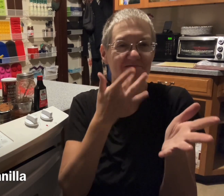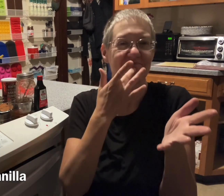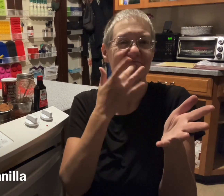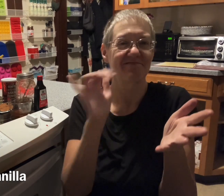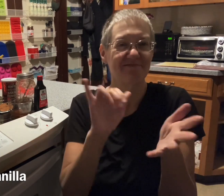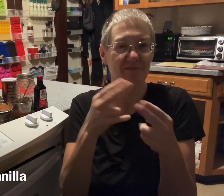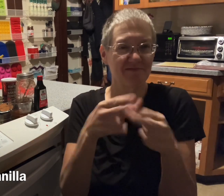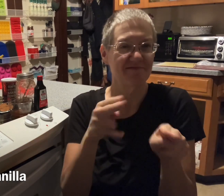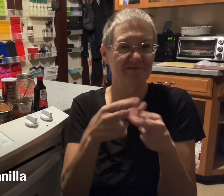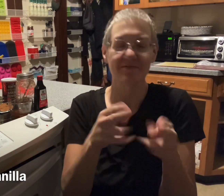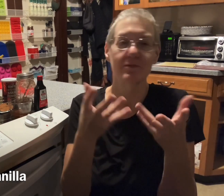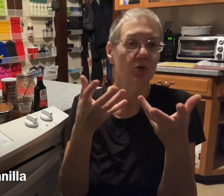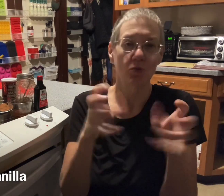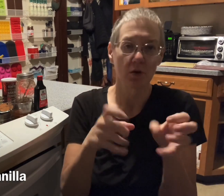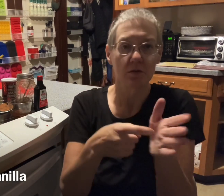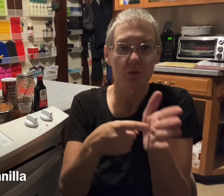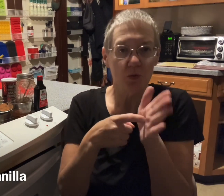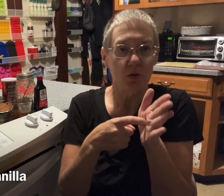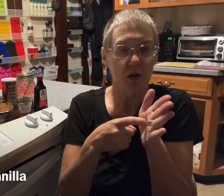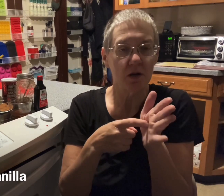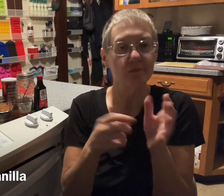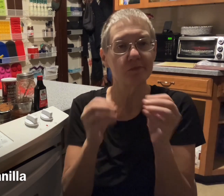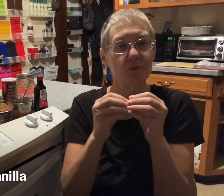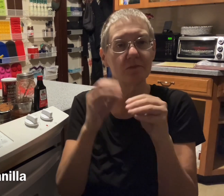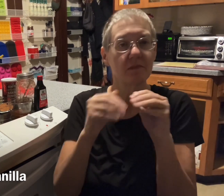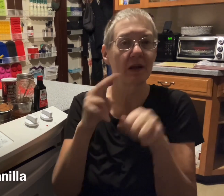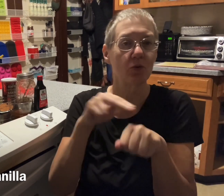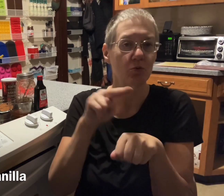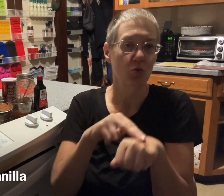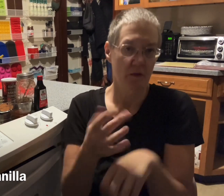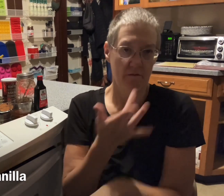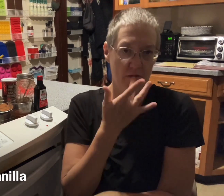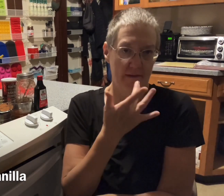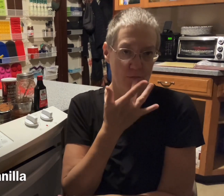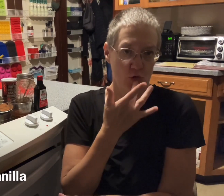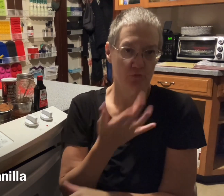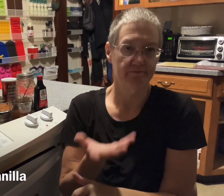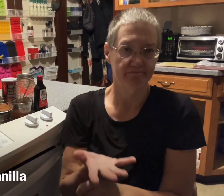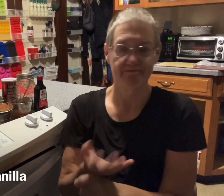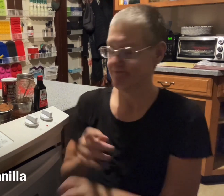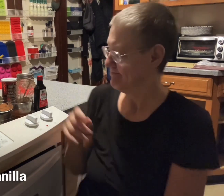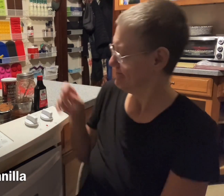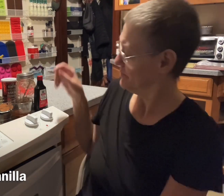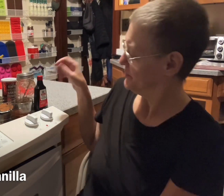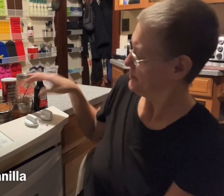But we don't want them to taste like eggs. So they're going to require more than normal flavoring.